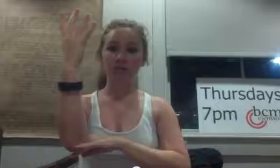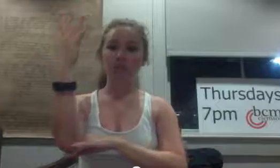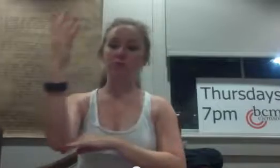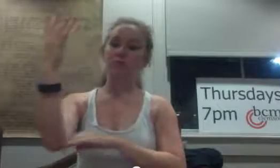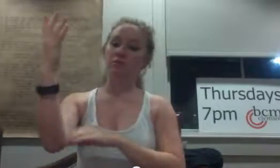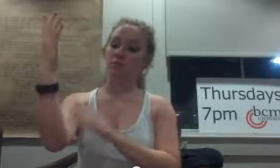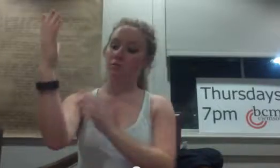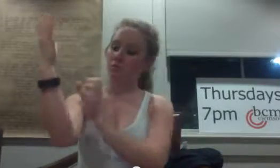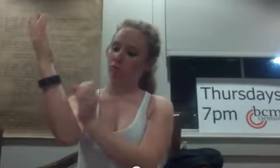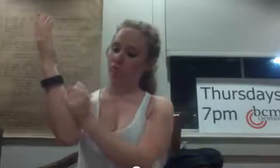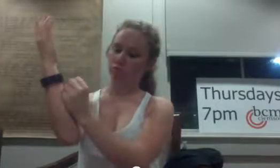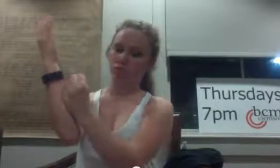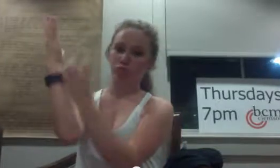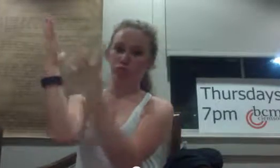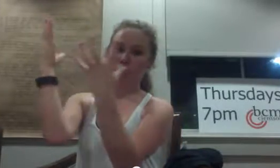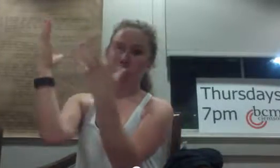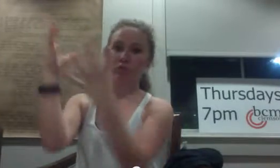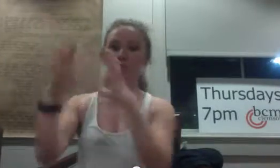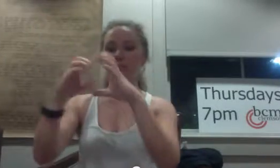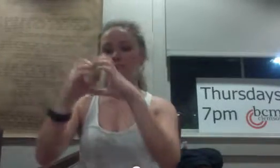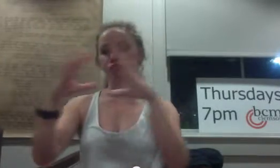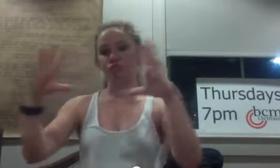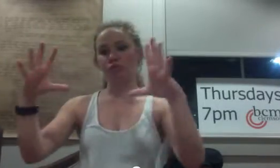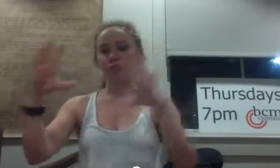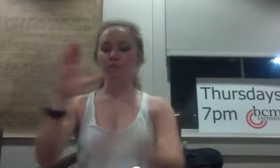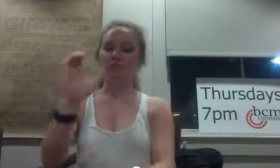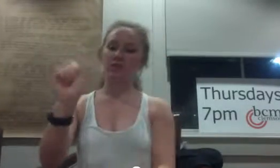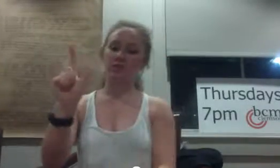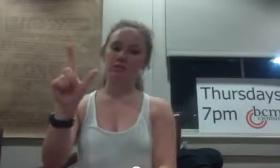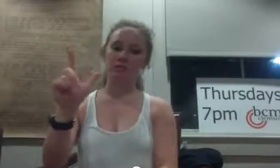are a swirly shape. Plant cells